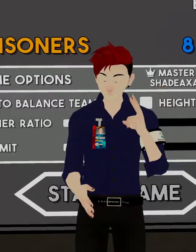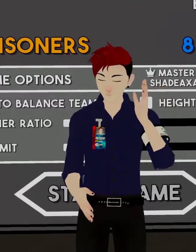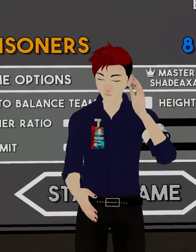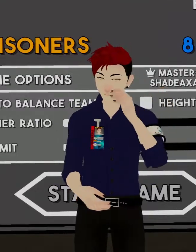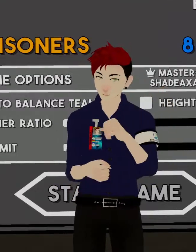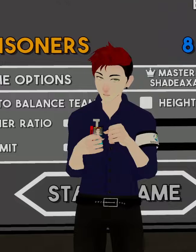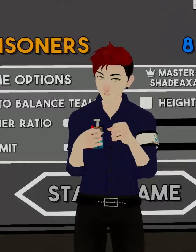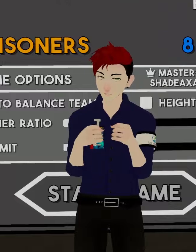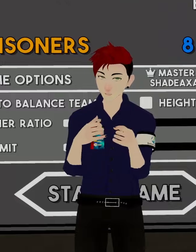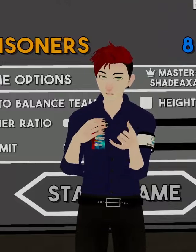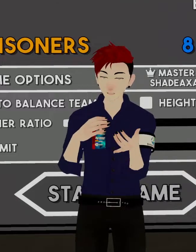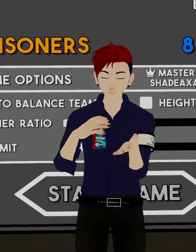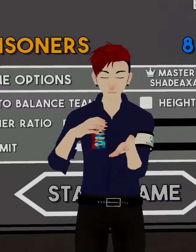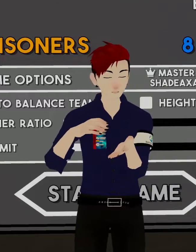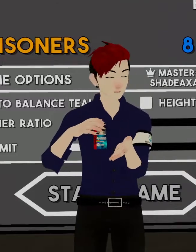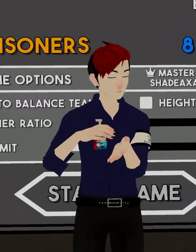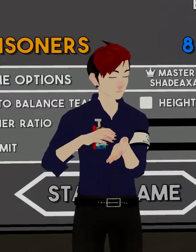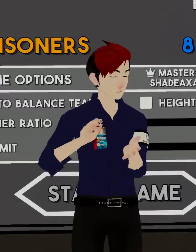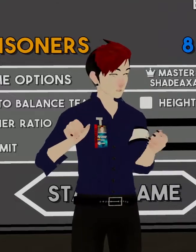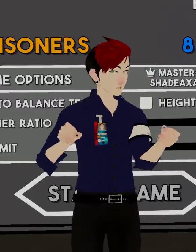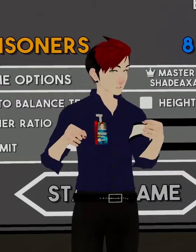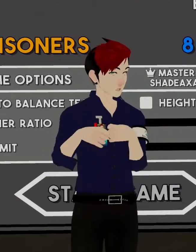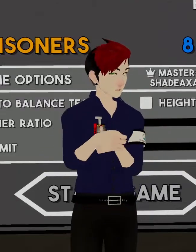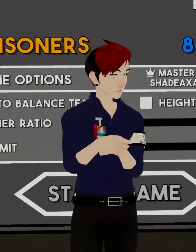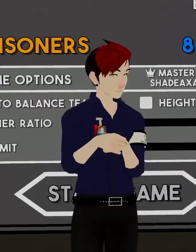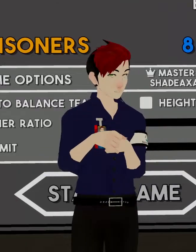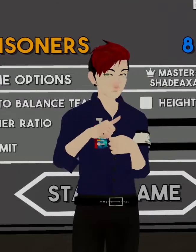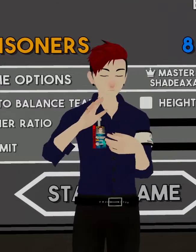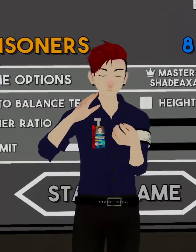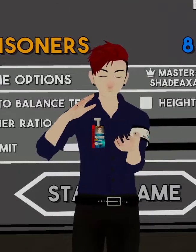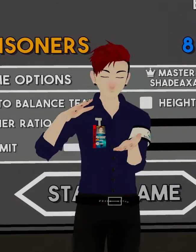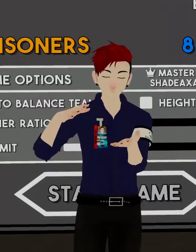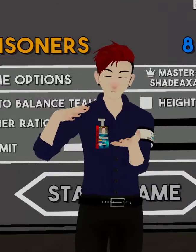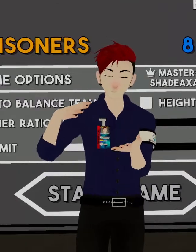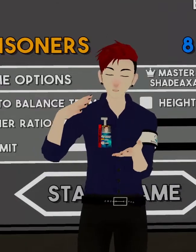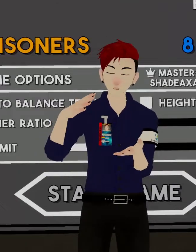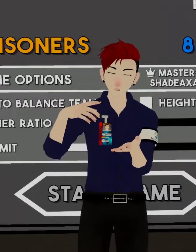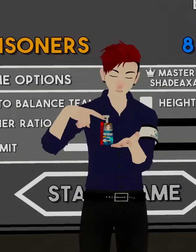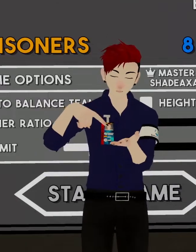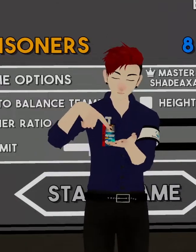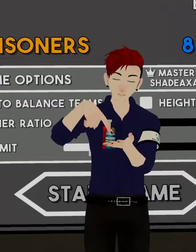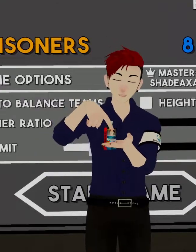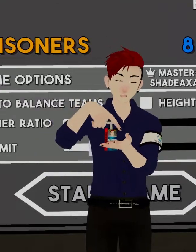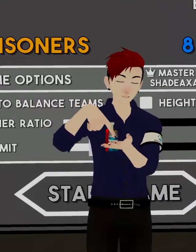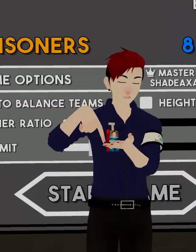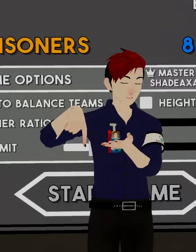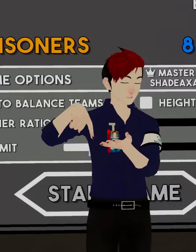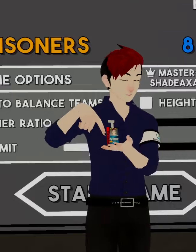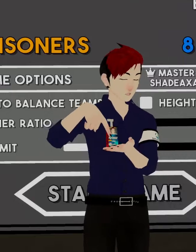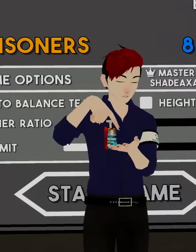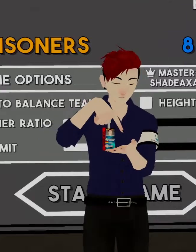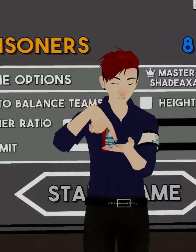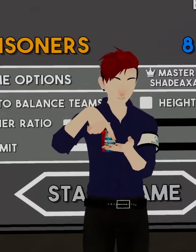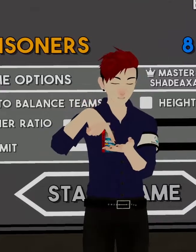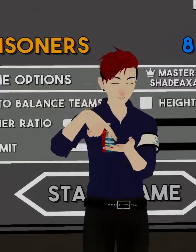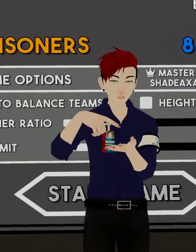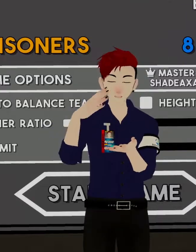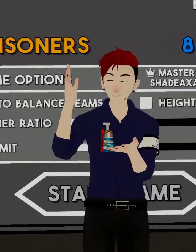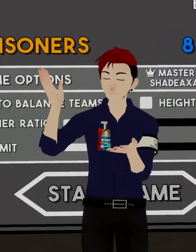They've also added a medical office. So for medical, you have your non-dominant hand flat.